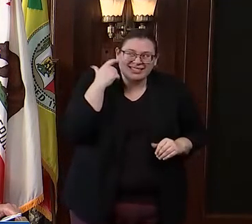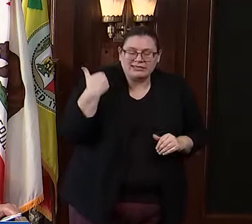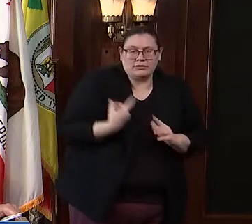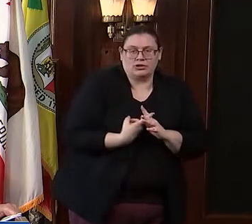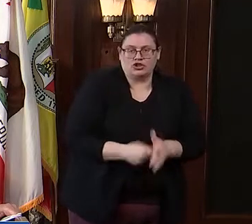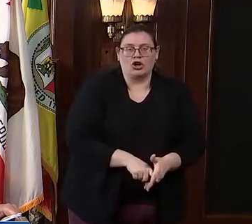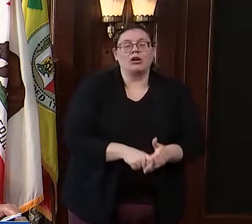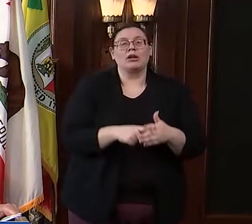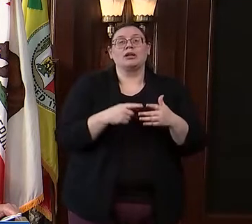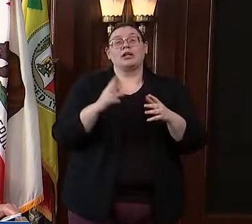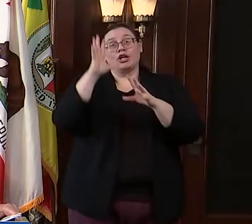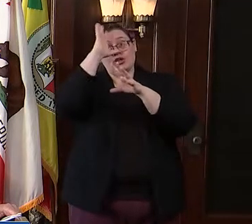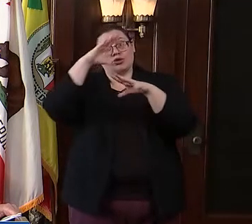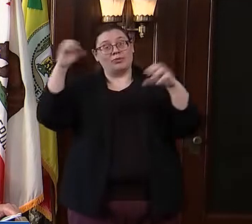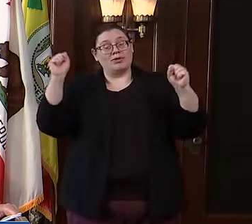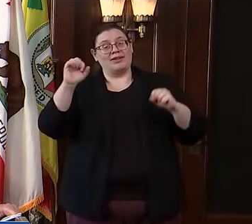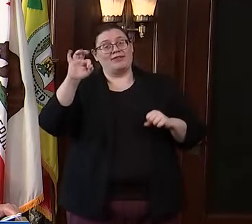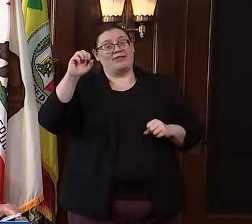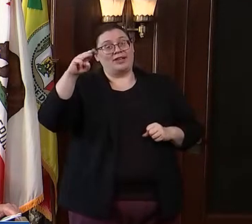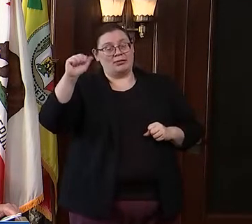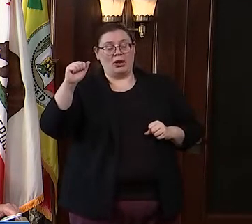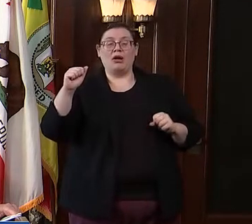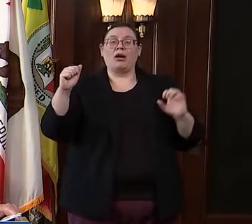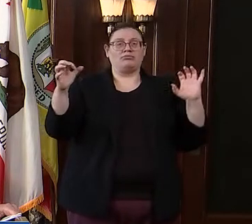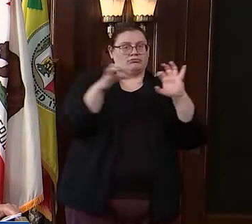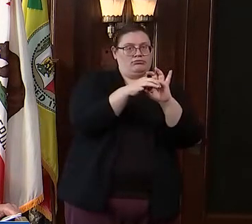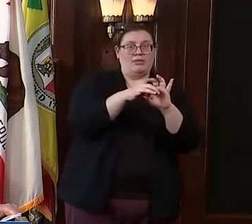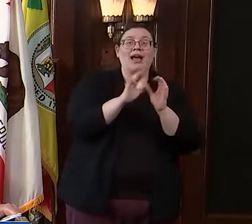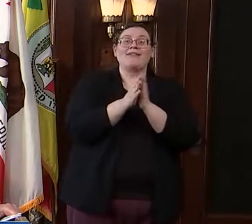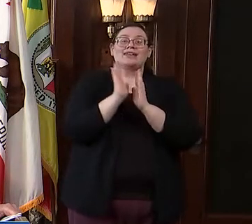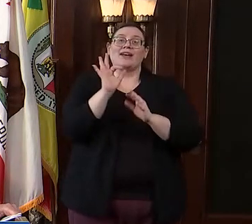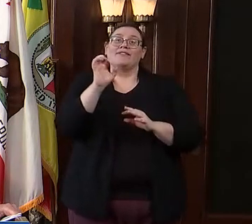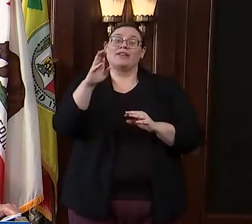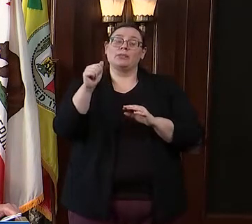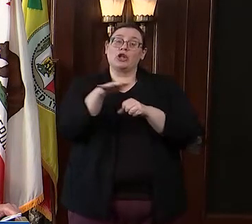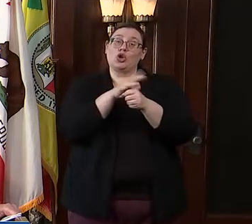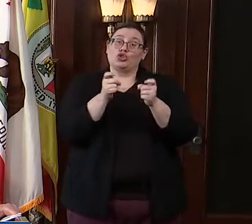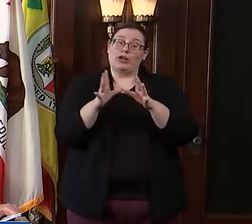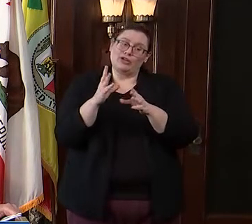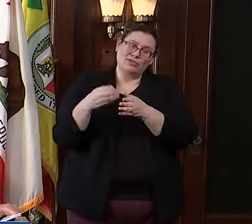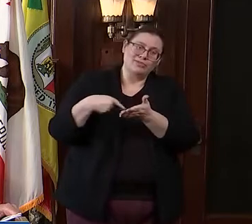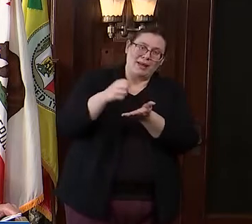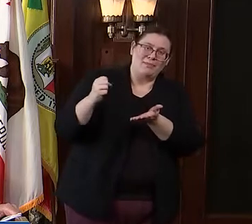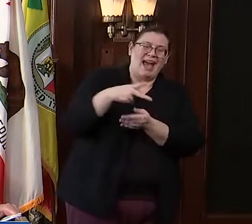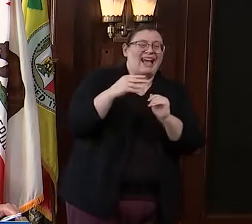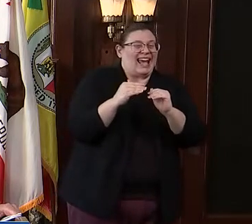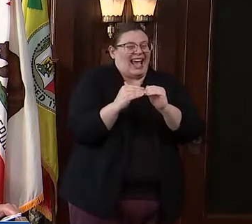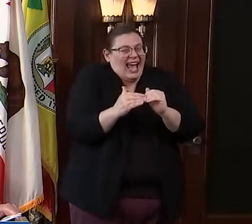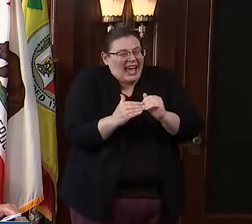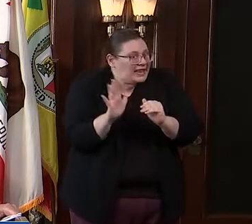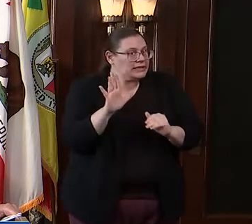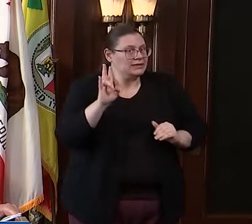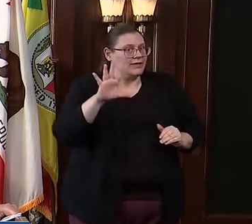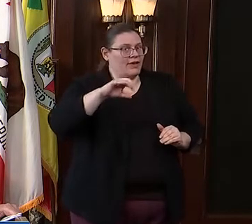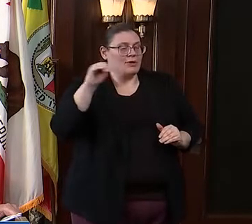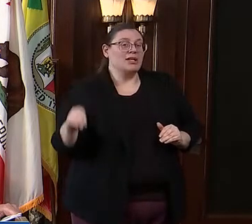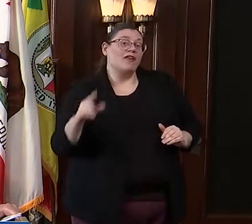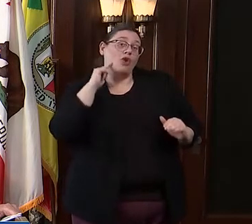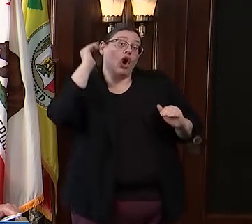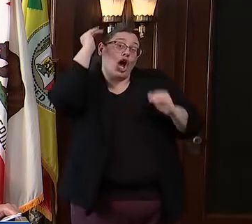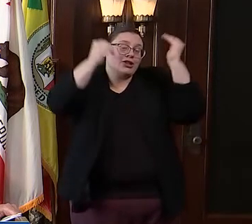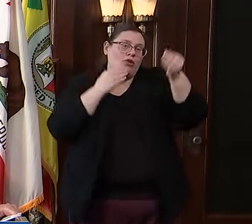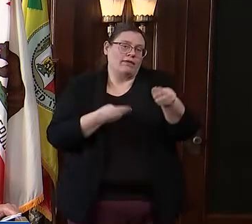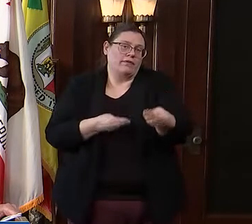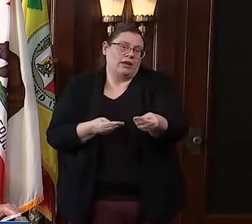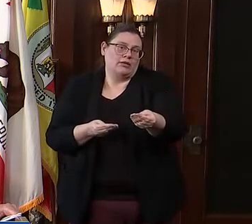connected the superintendent with FEMA. I've asked our FEMA regional director to reimburse them for at least 75% of those adult feeding needs, just